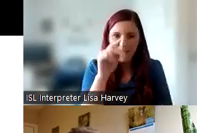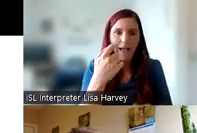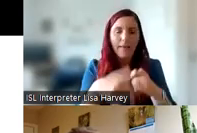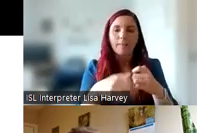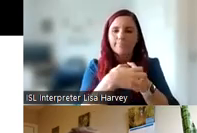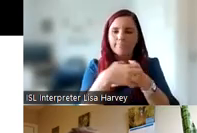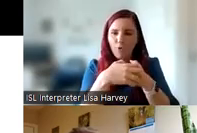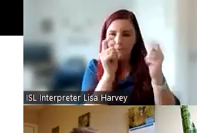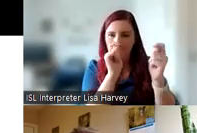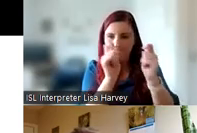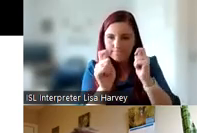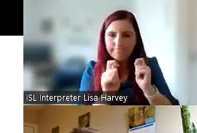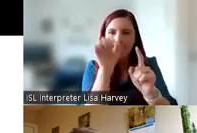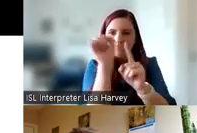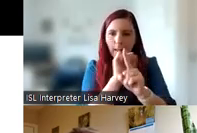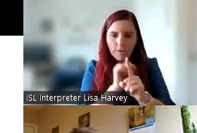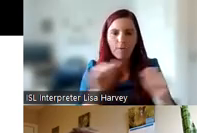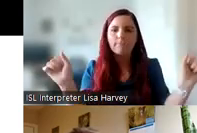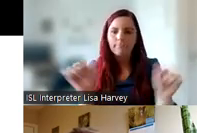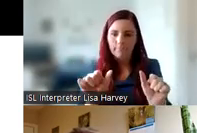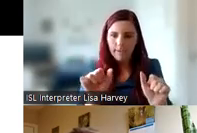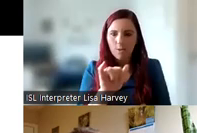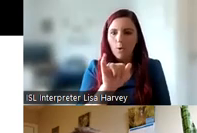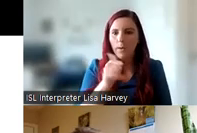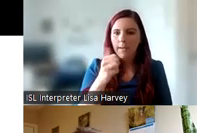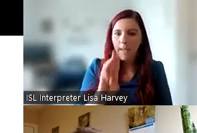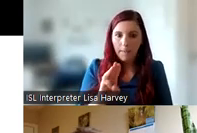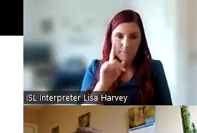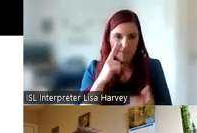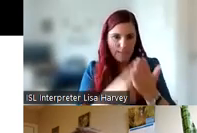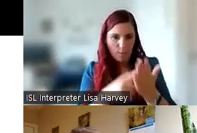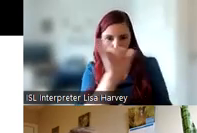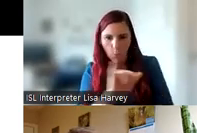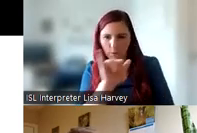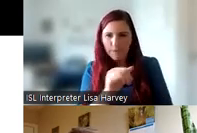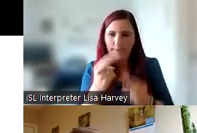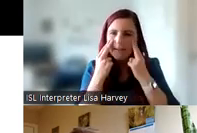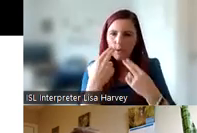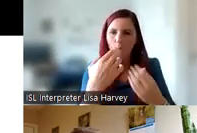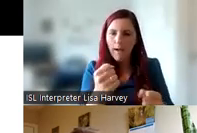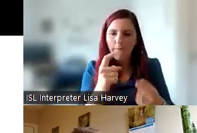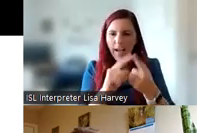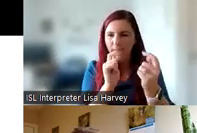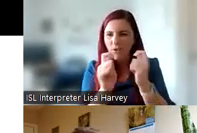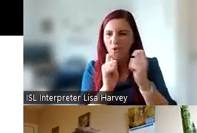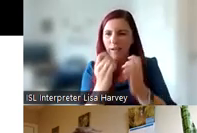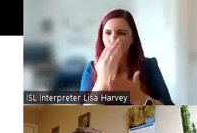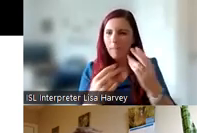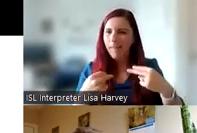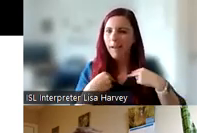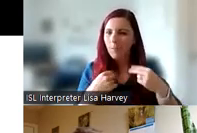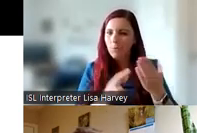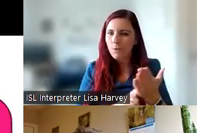is the refined version. So the YAP decided which bits were unnecessary and could be cut out. And they also rephrased some of the language that was used.